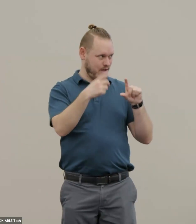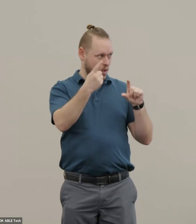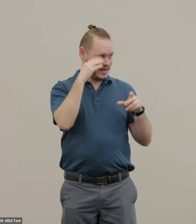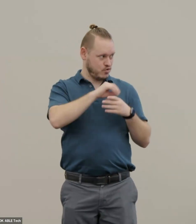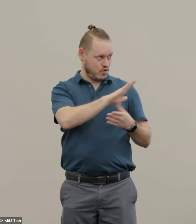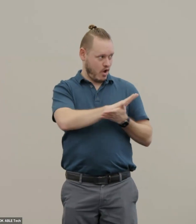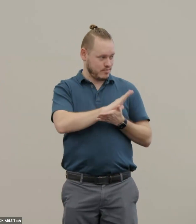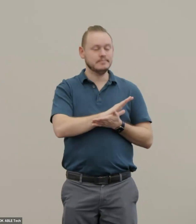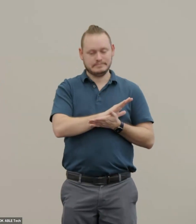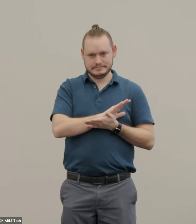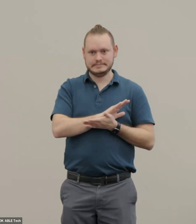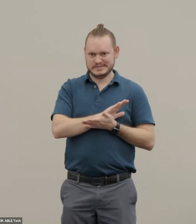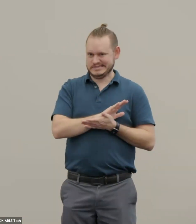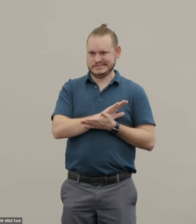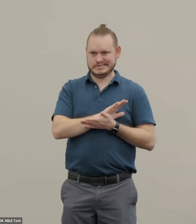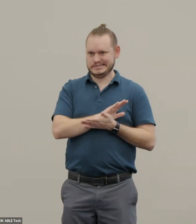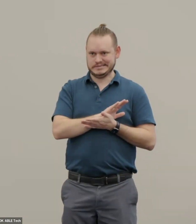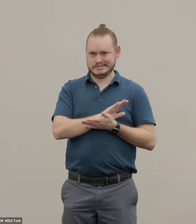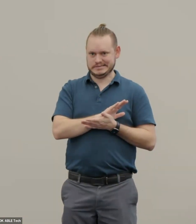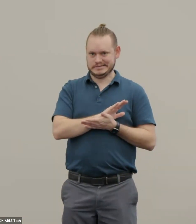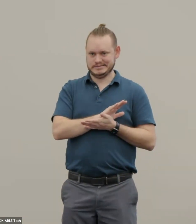I am. Eh.